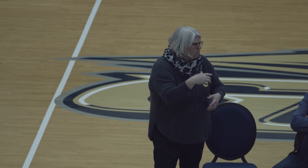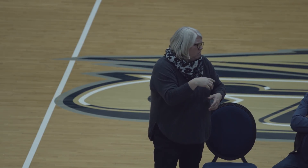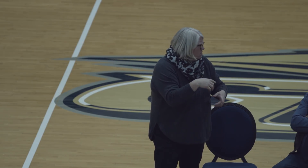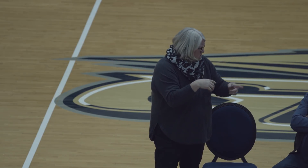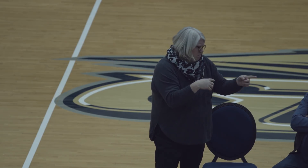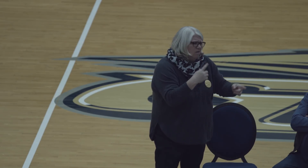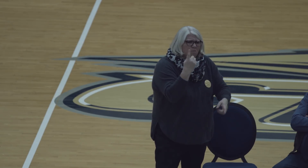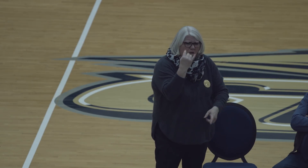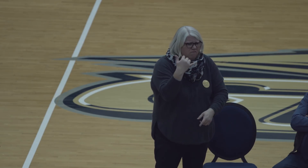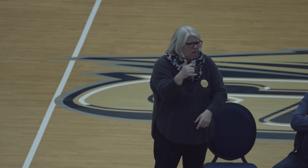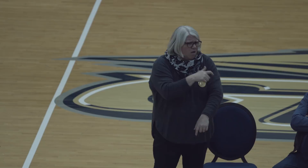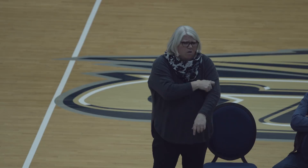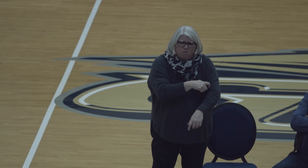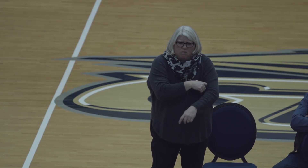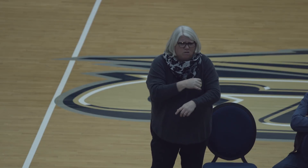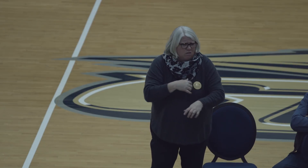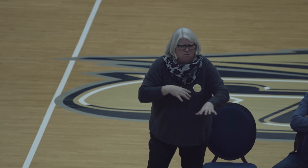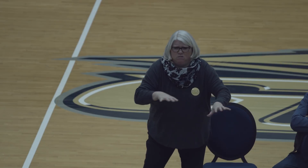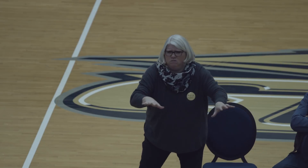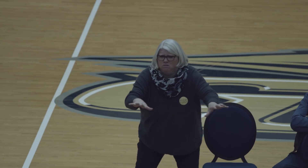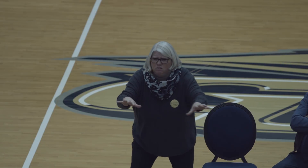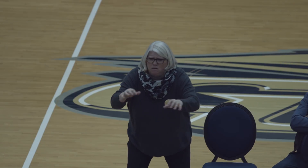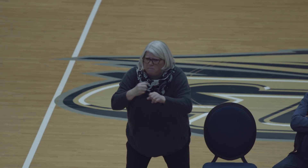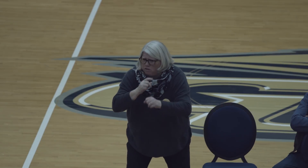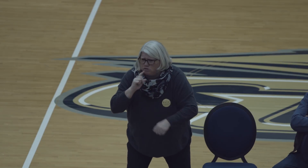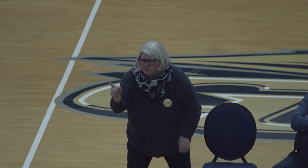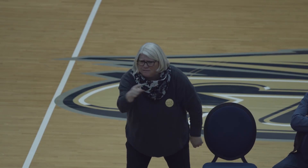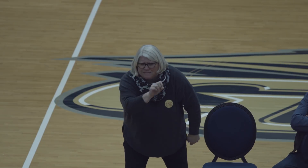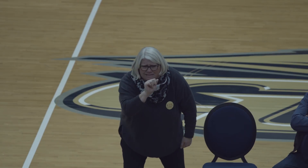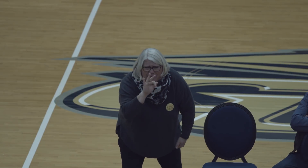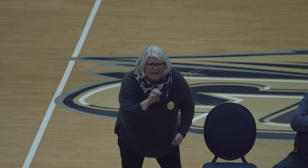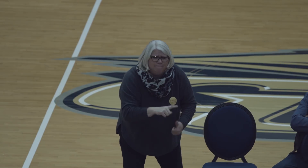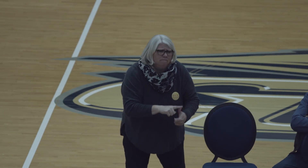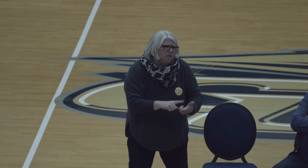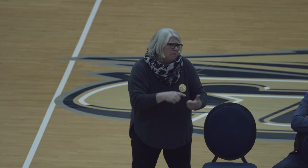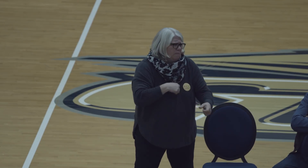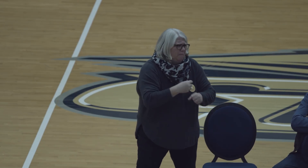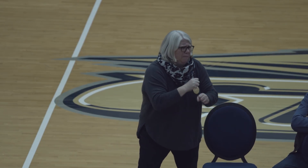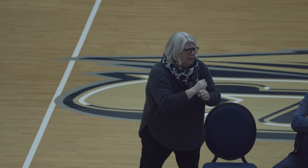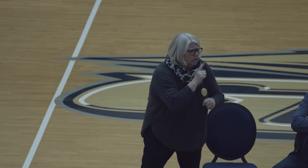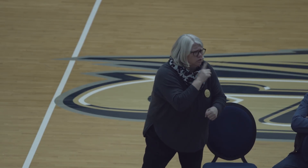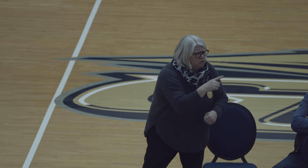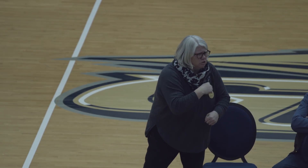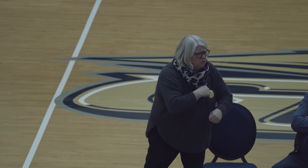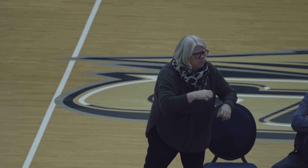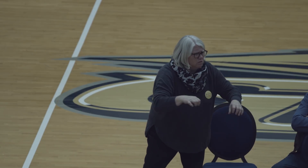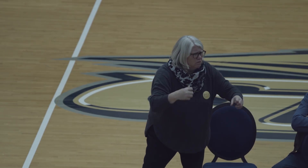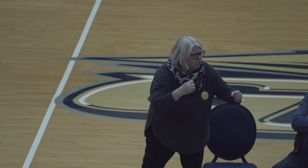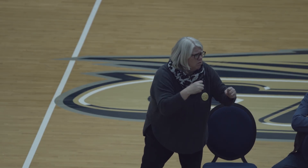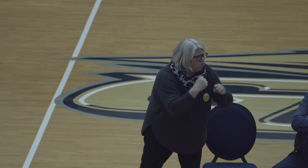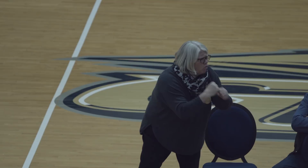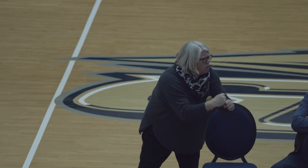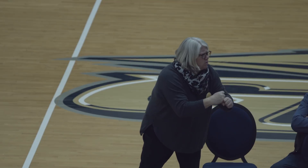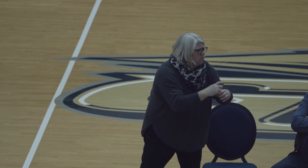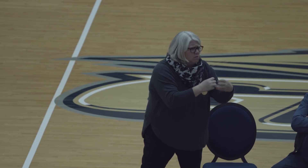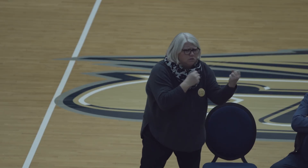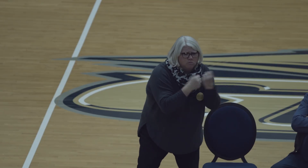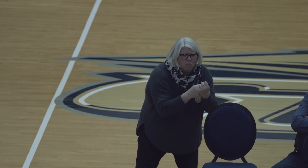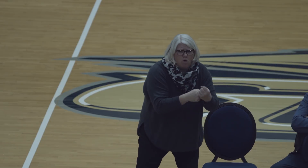head first all week. And you know, the people with the yellow armbands, I was one of them who was out there